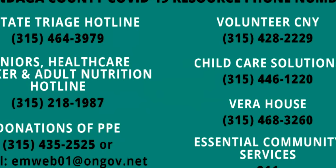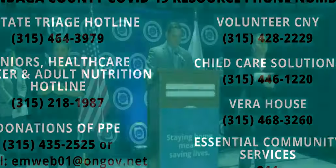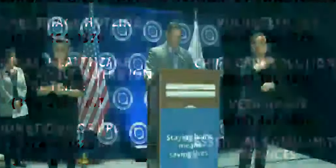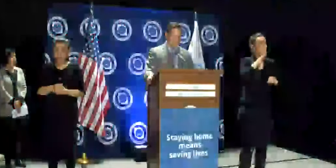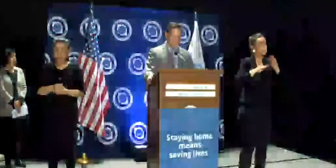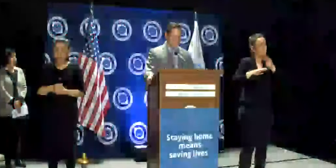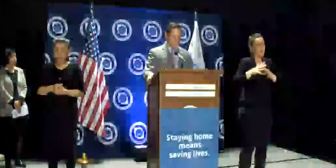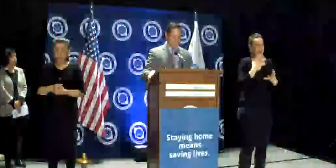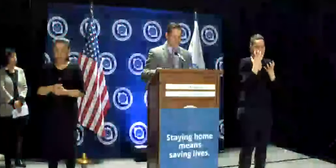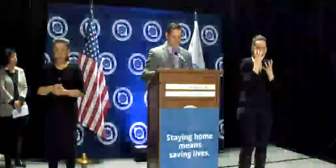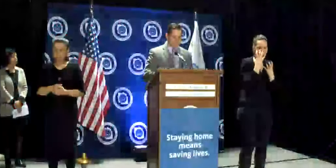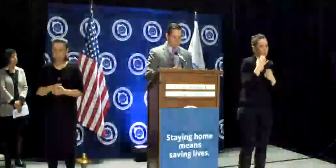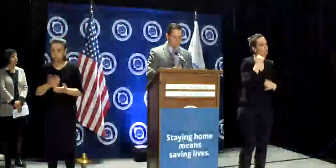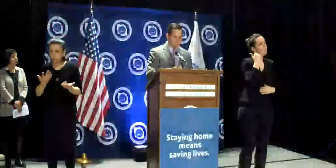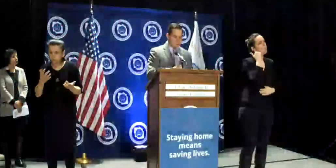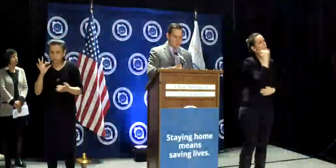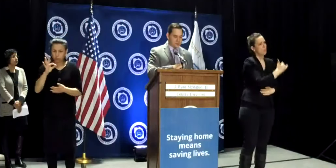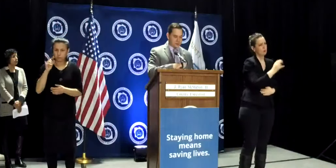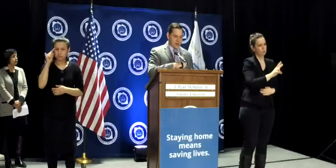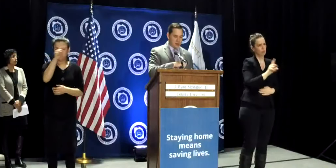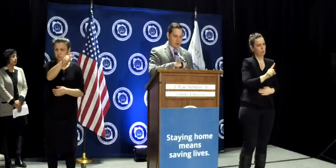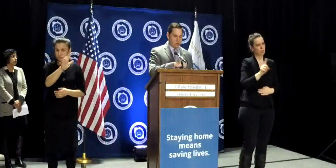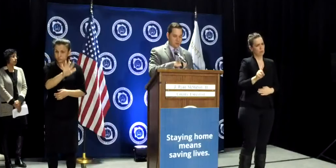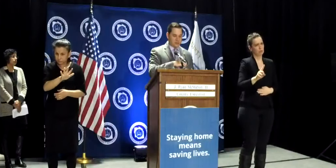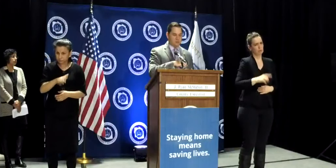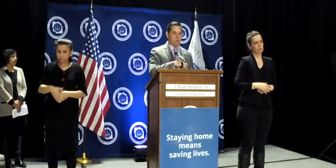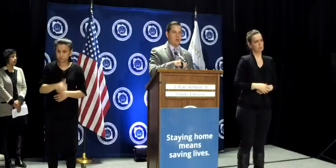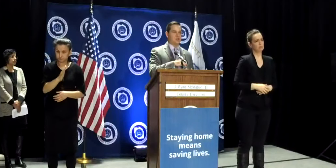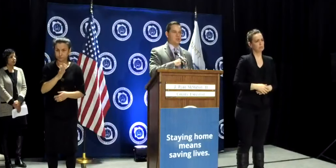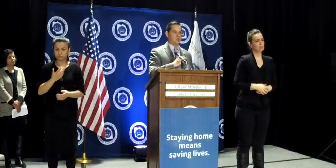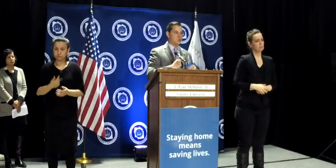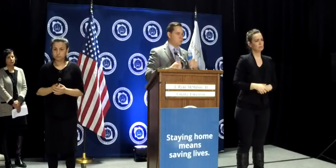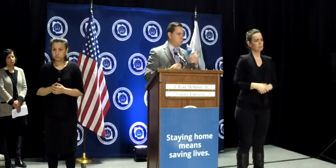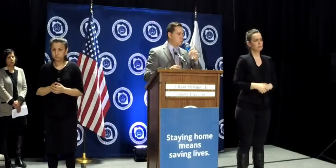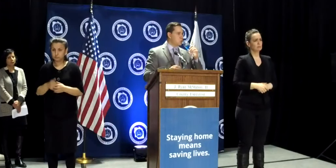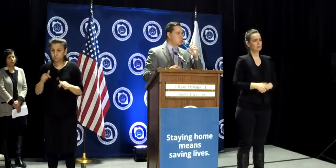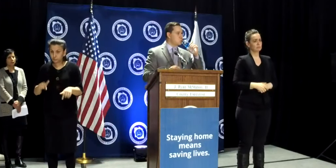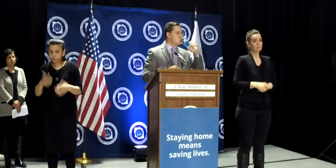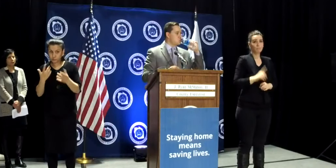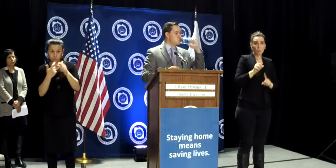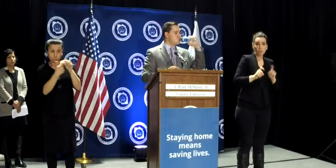if deemed necessary. Saying that, we'll take some questions.